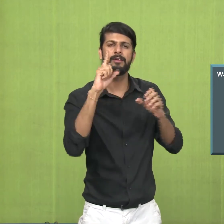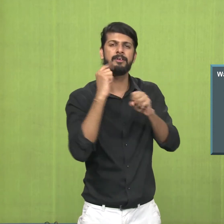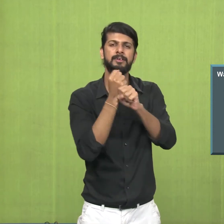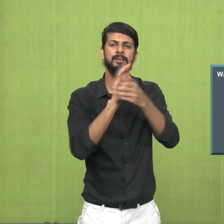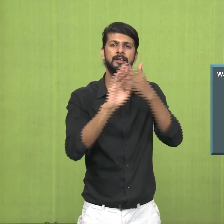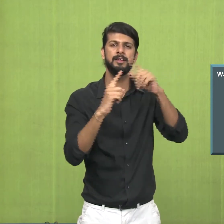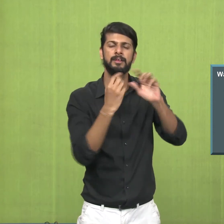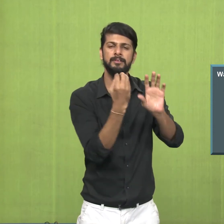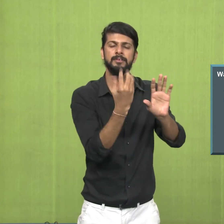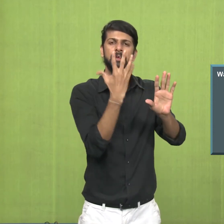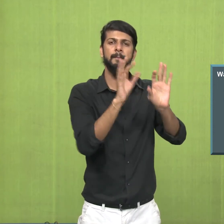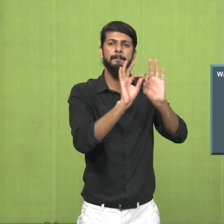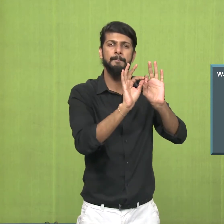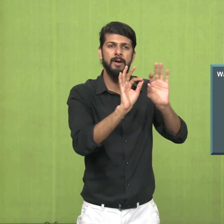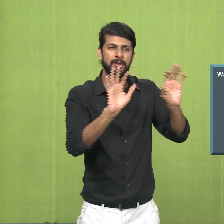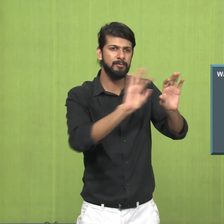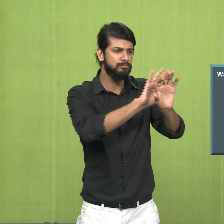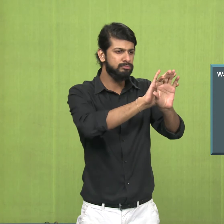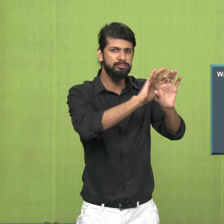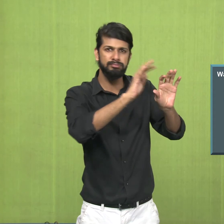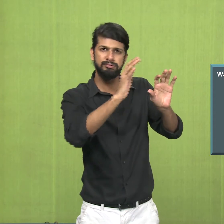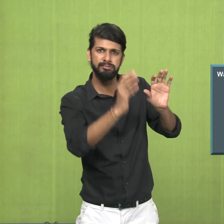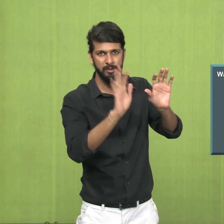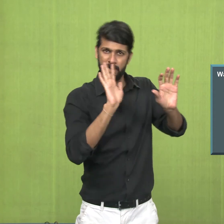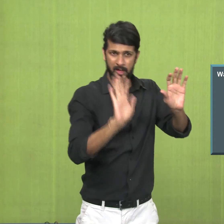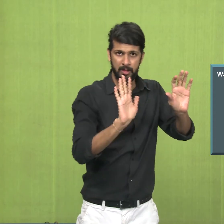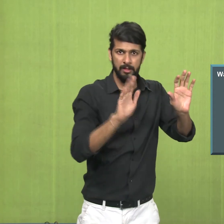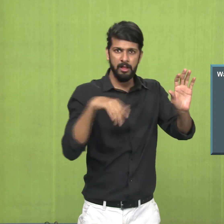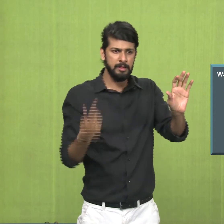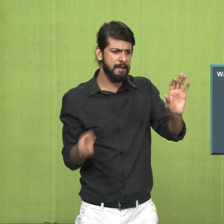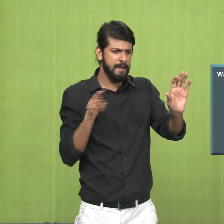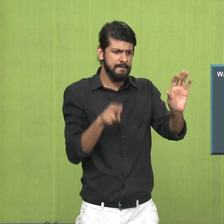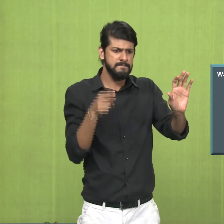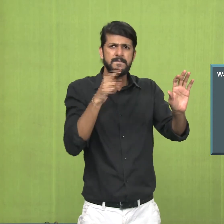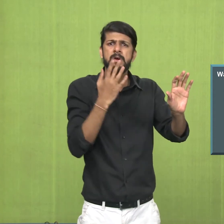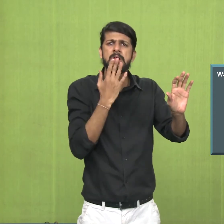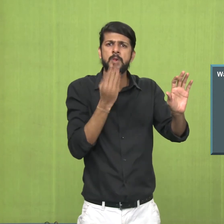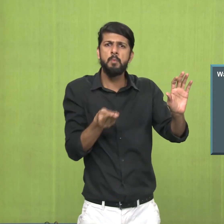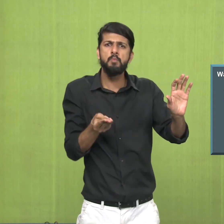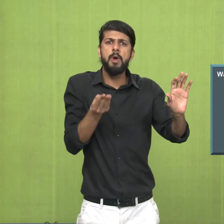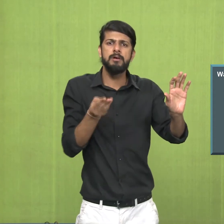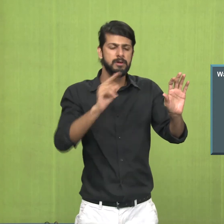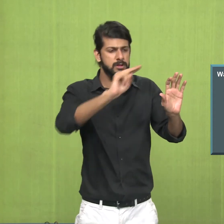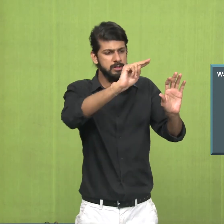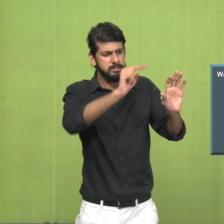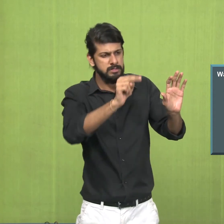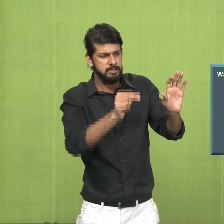over a previous layer of paint. So, what happens is, first you will make the first coat